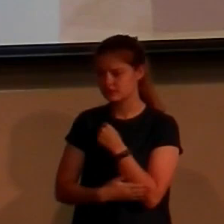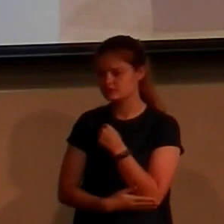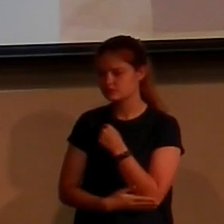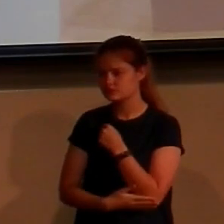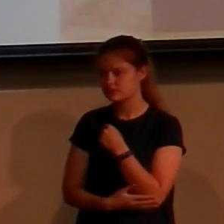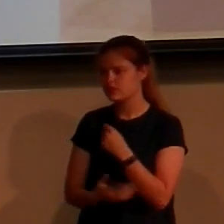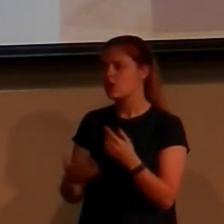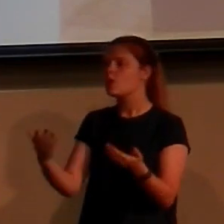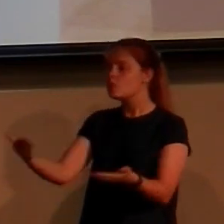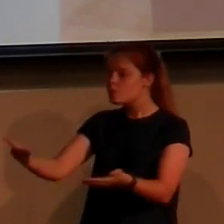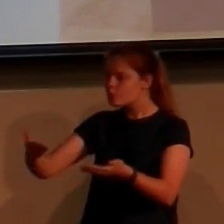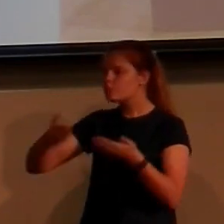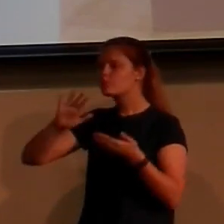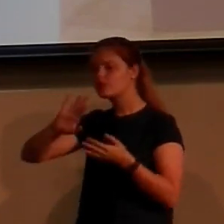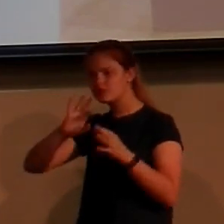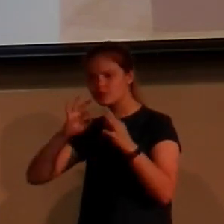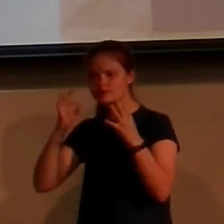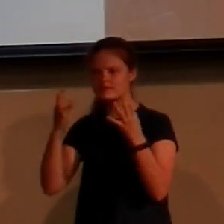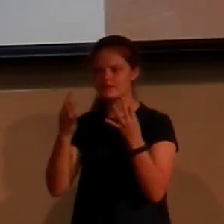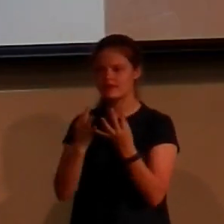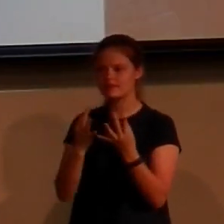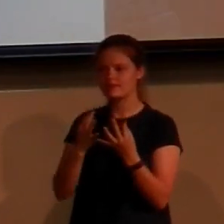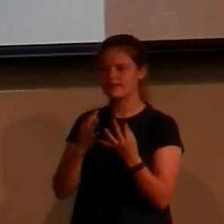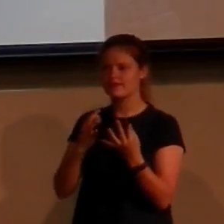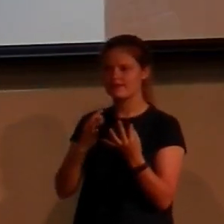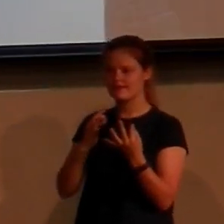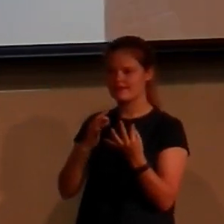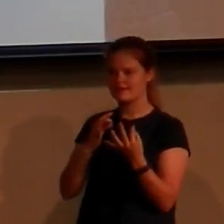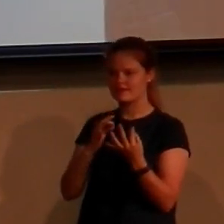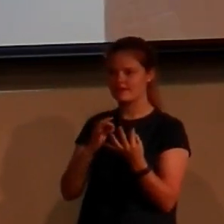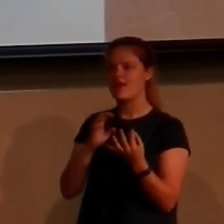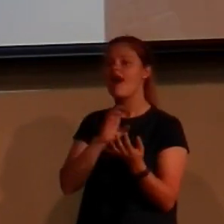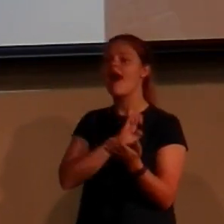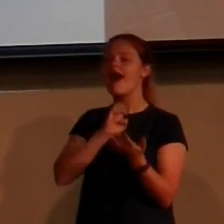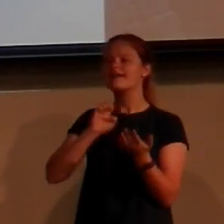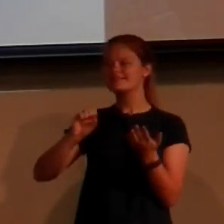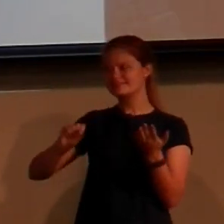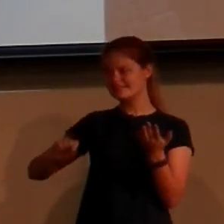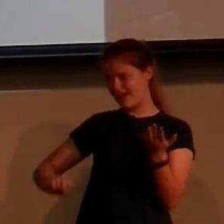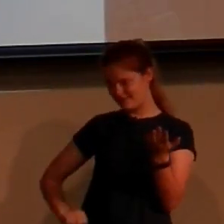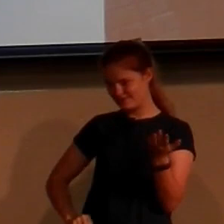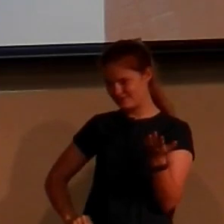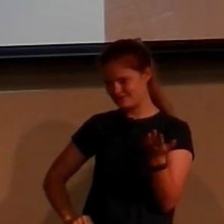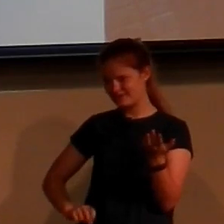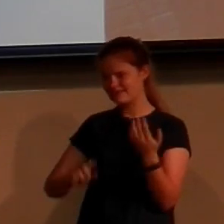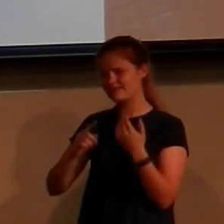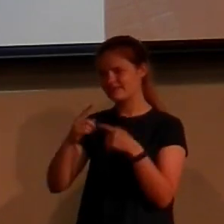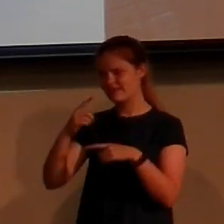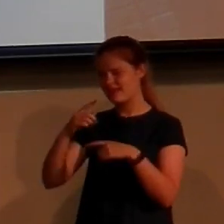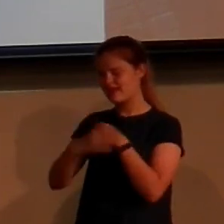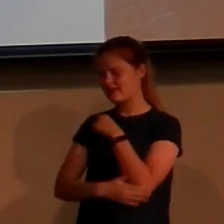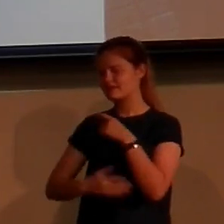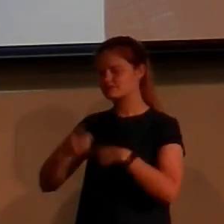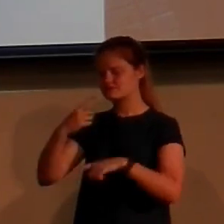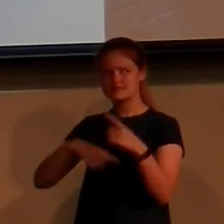family. But also, El Salvador is a place to release some stress.